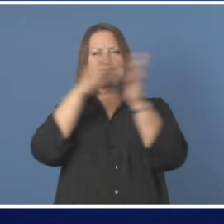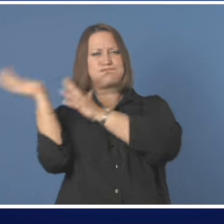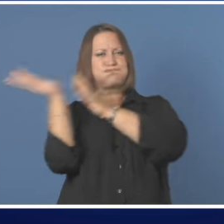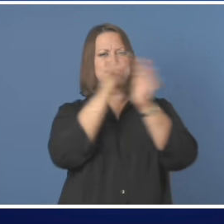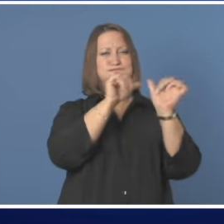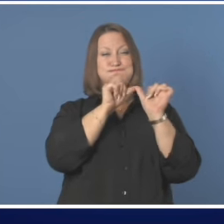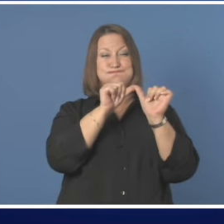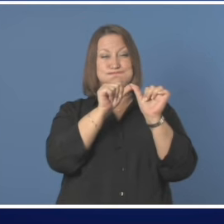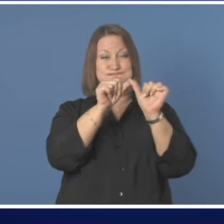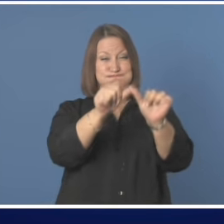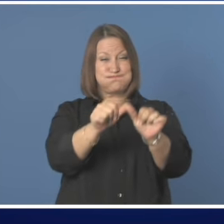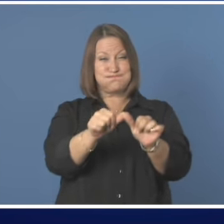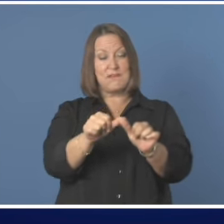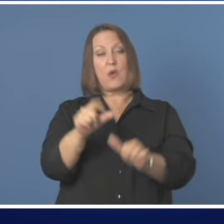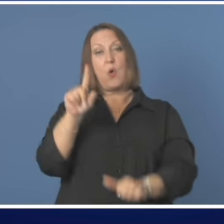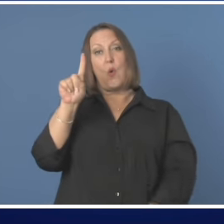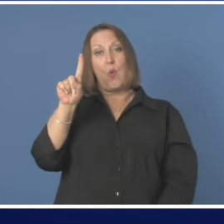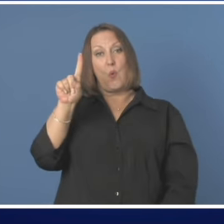Sustained winds